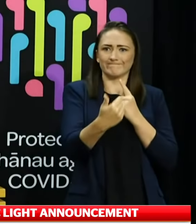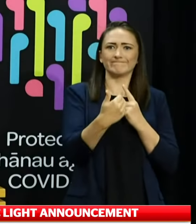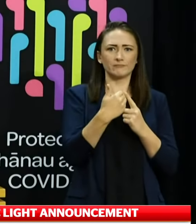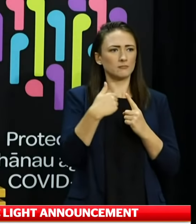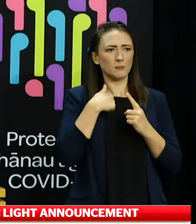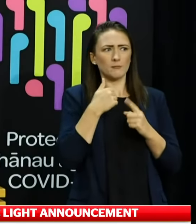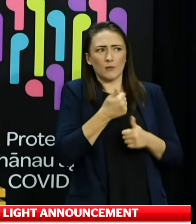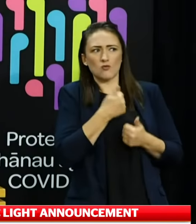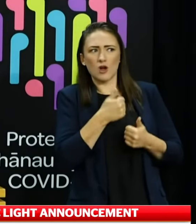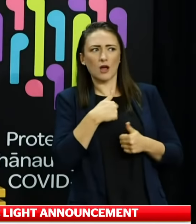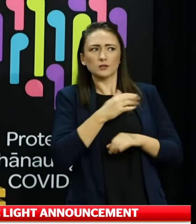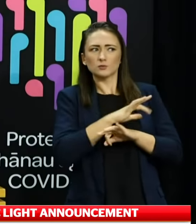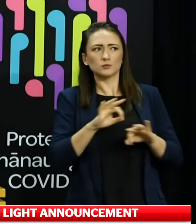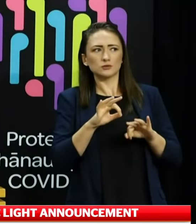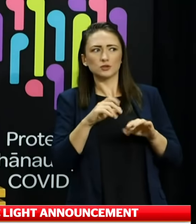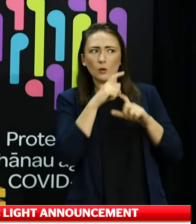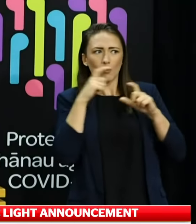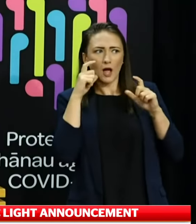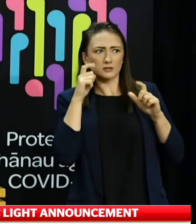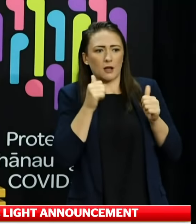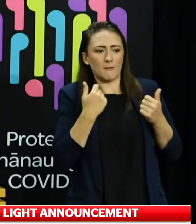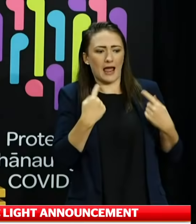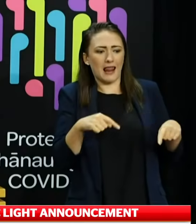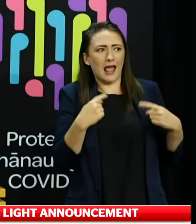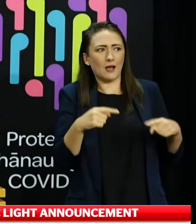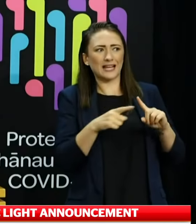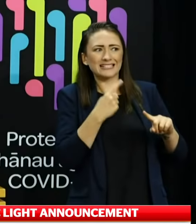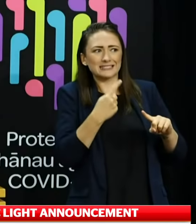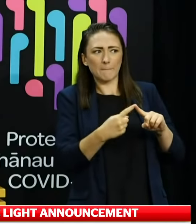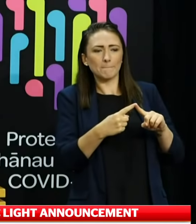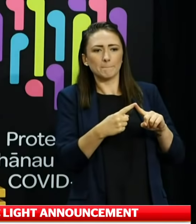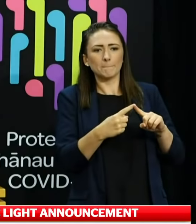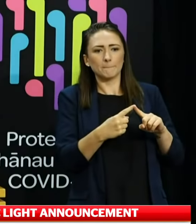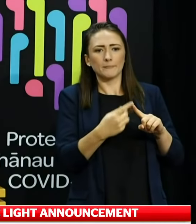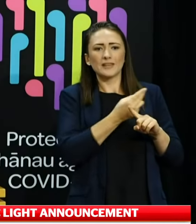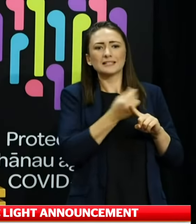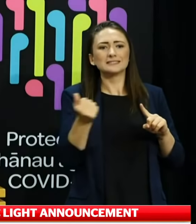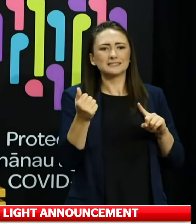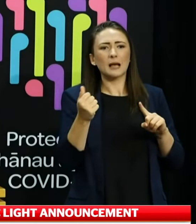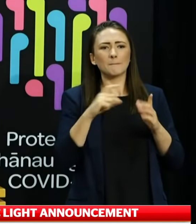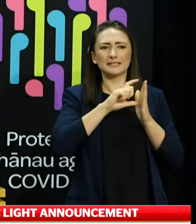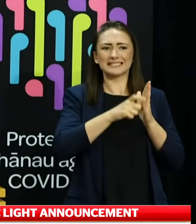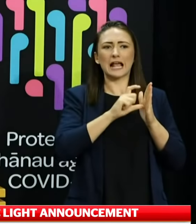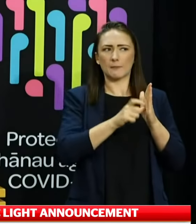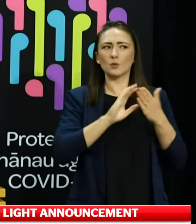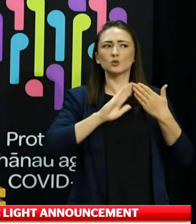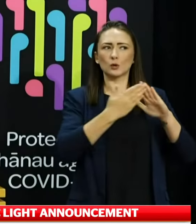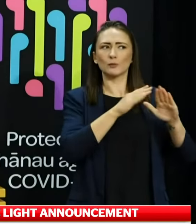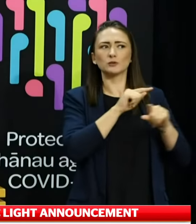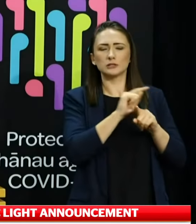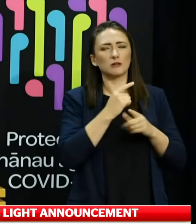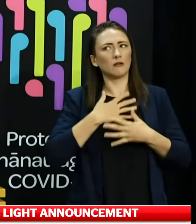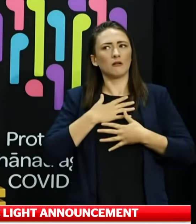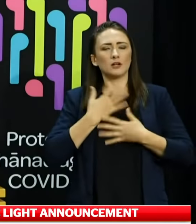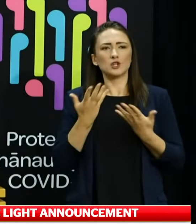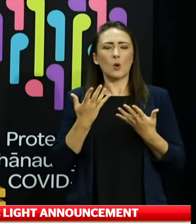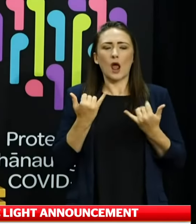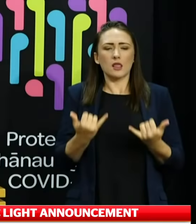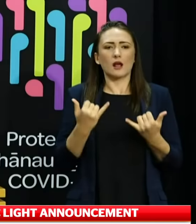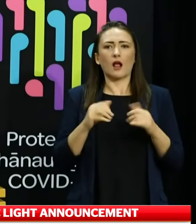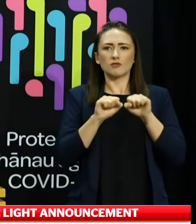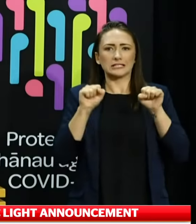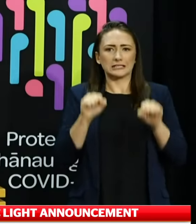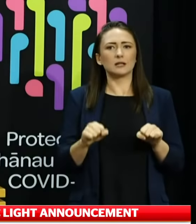there. I acknowledge that some in the disability community have found the existing system quite traumatic as well. And